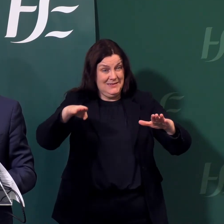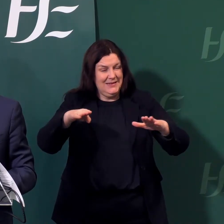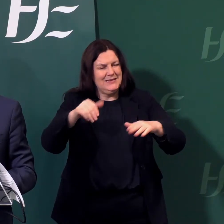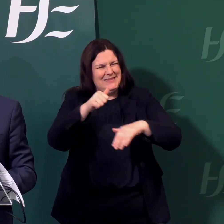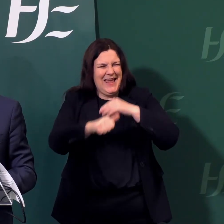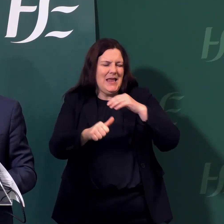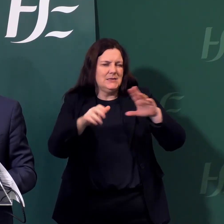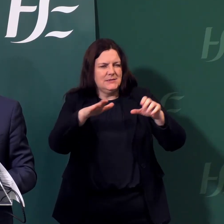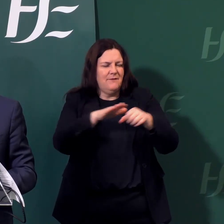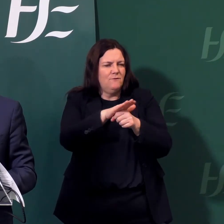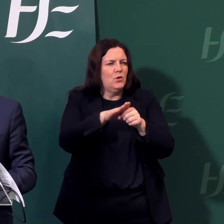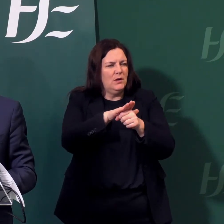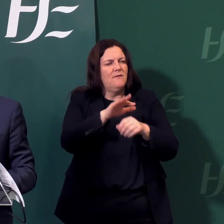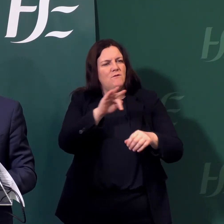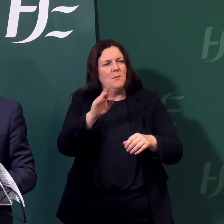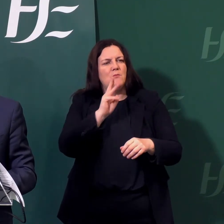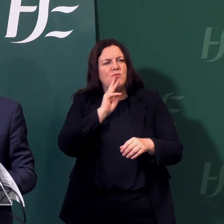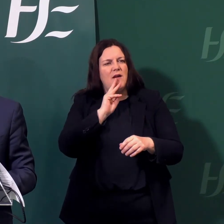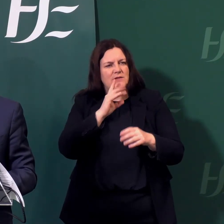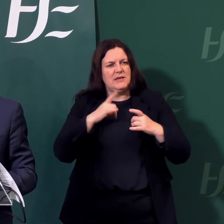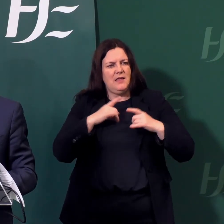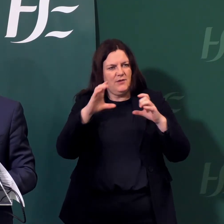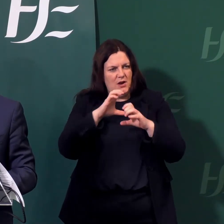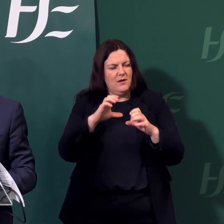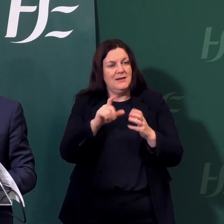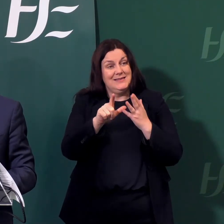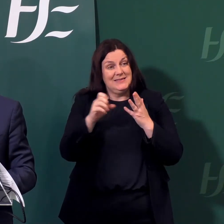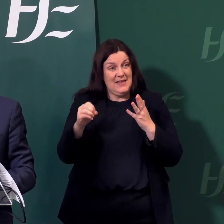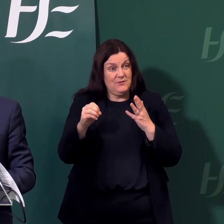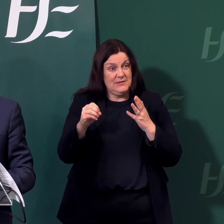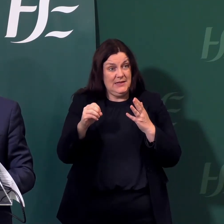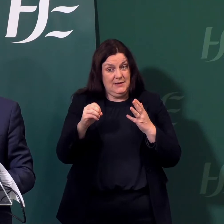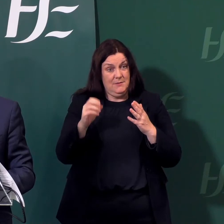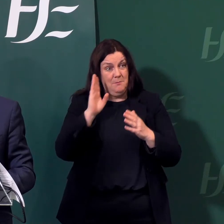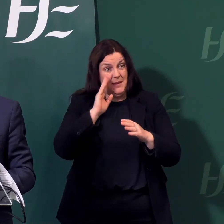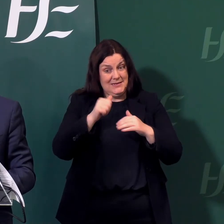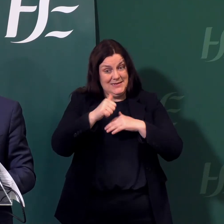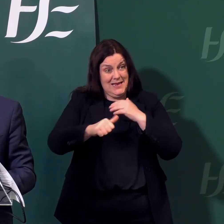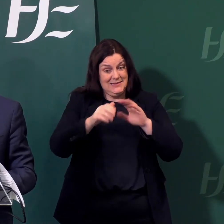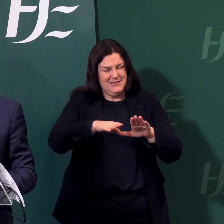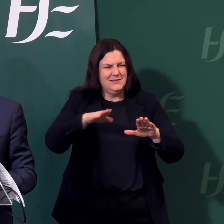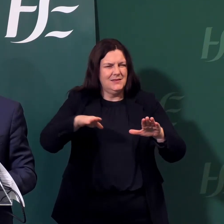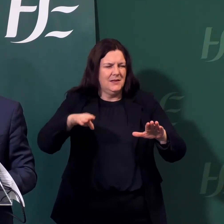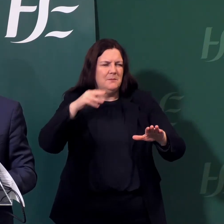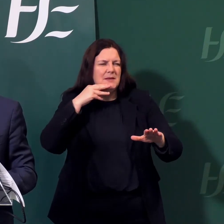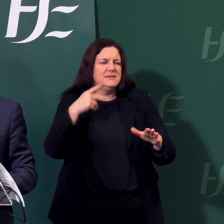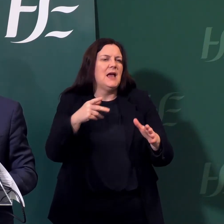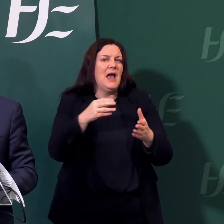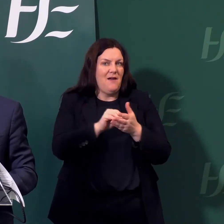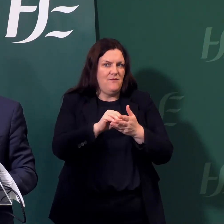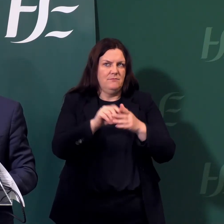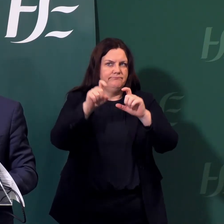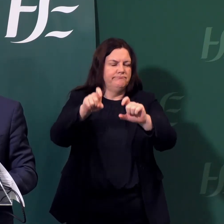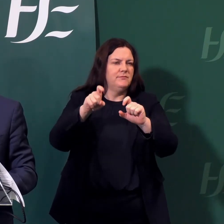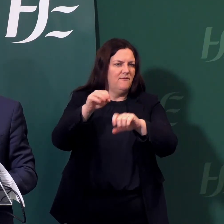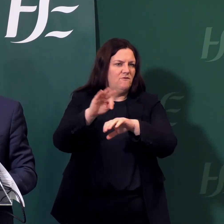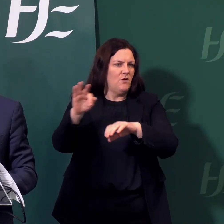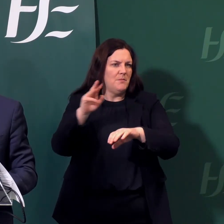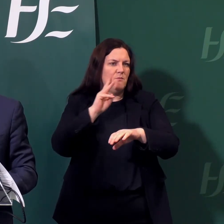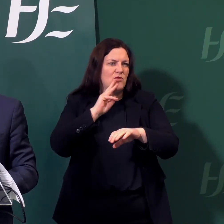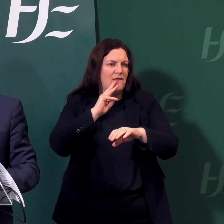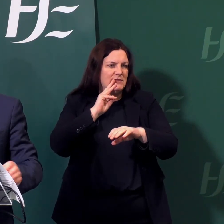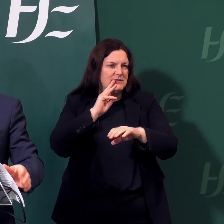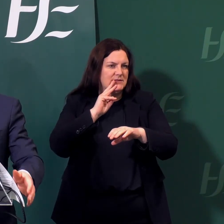includes 70 bed days last week for ICU. We've utilised an average about 11 ICU beds from the private